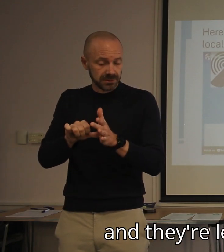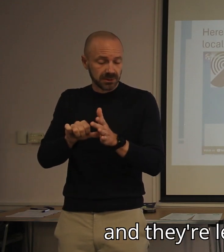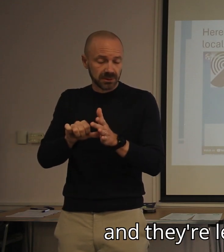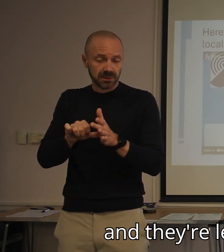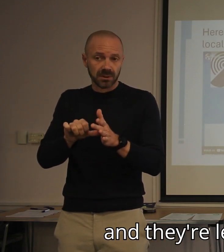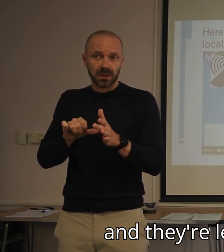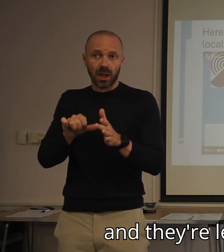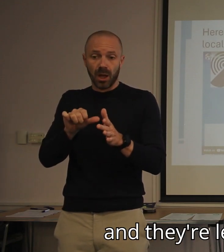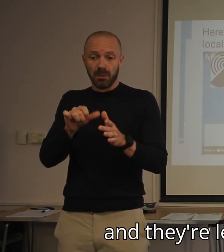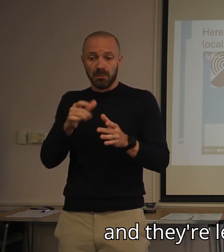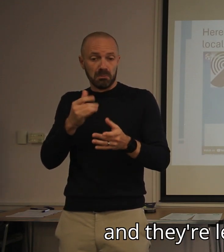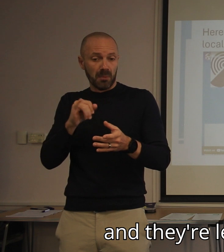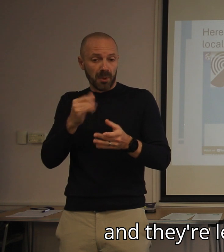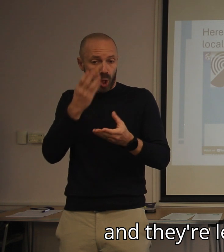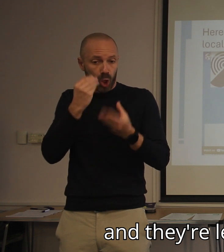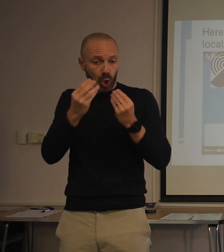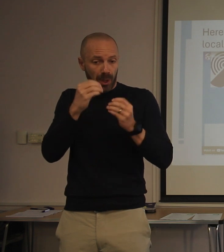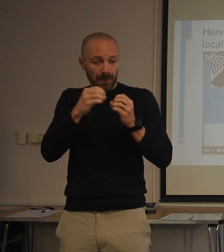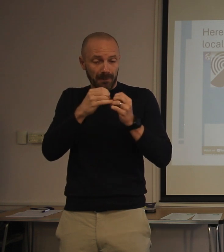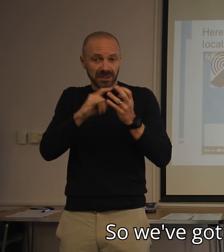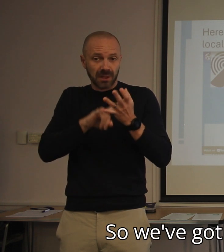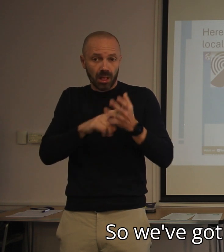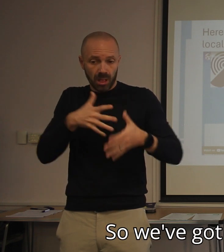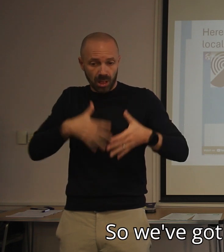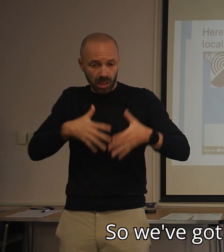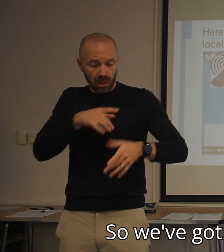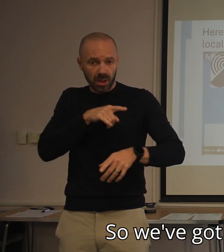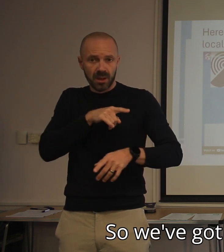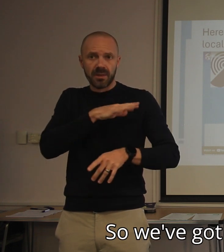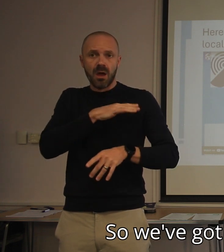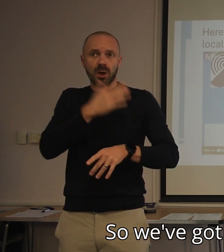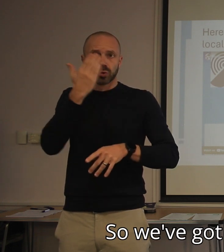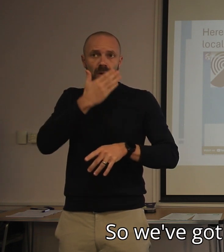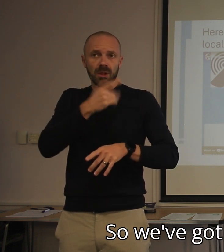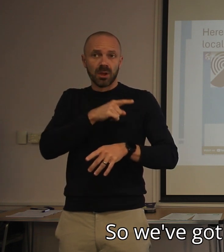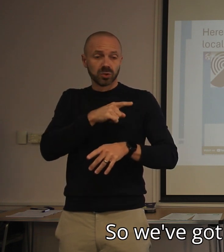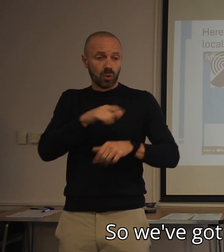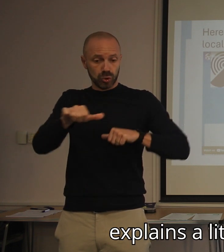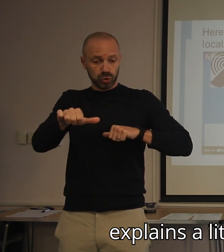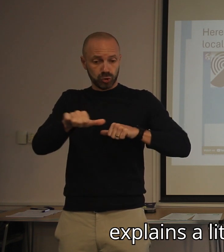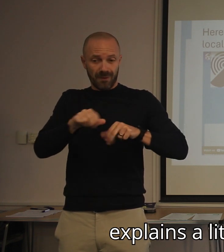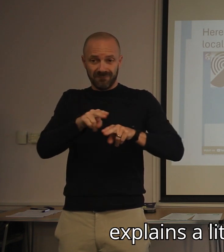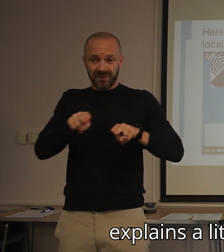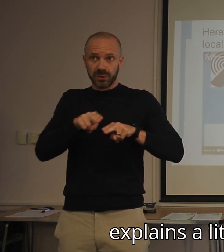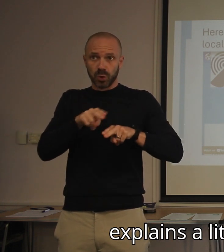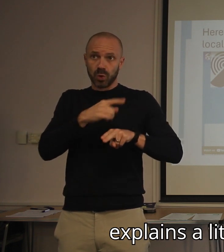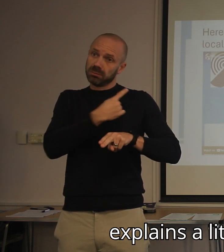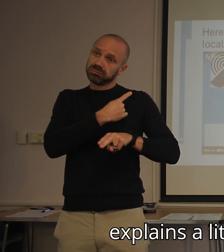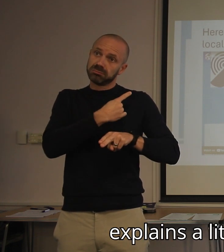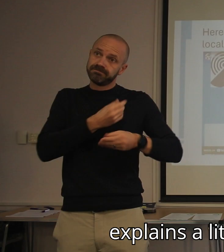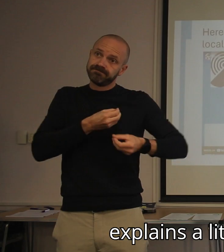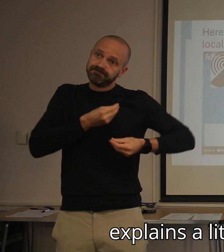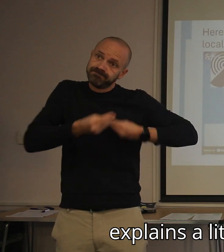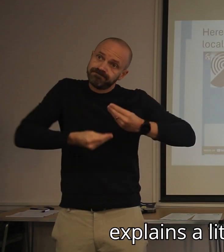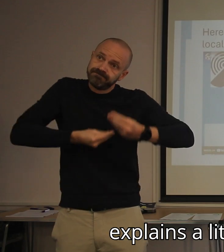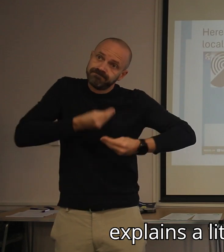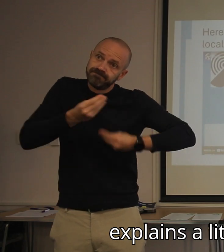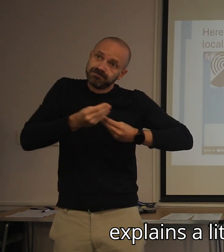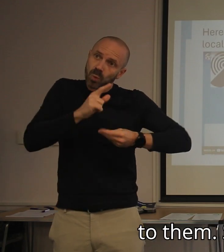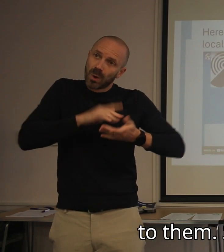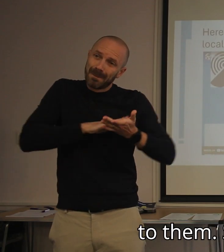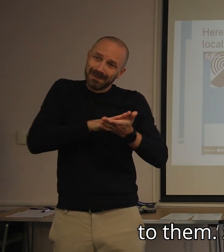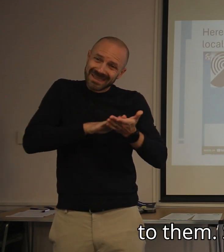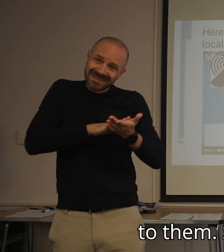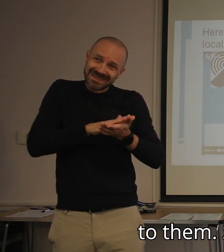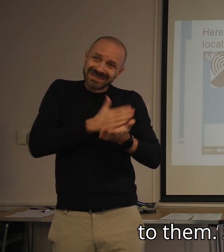they're learning BSL at school there. So we've got a short video here that just explains a little bit about what it